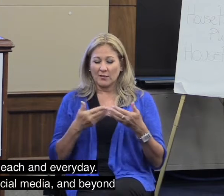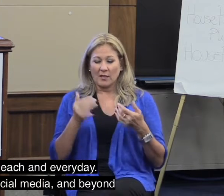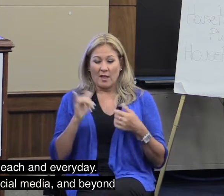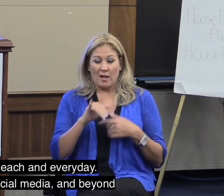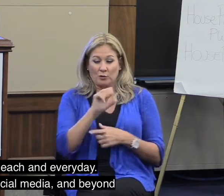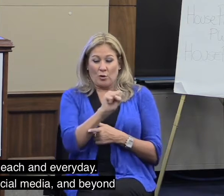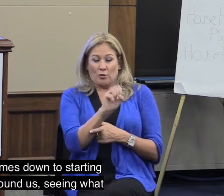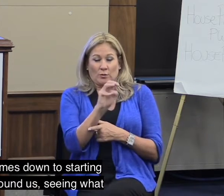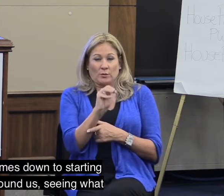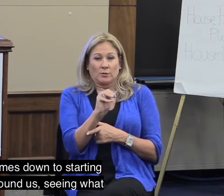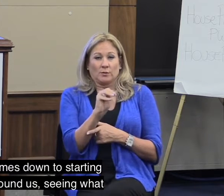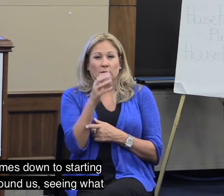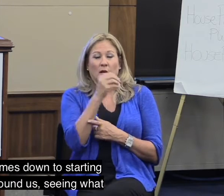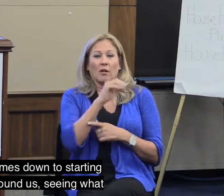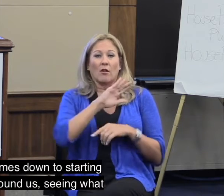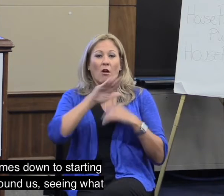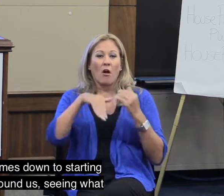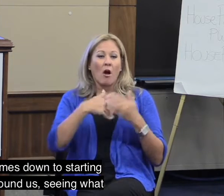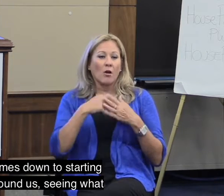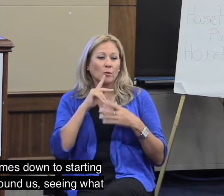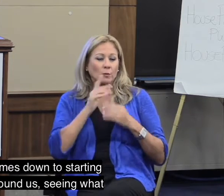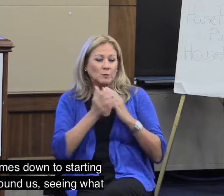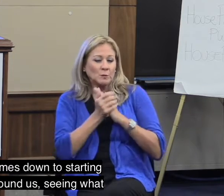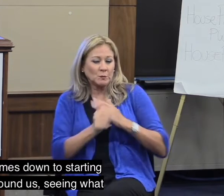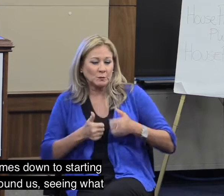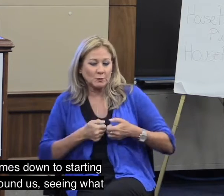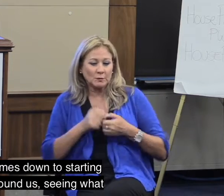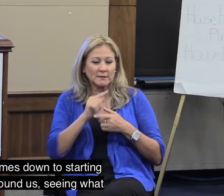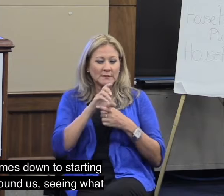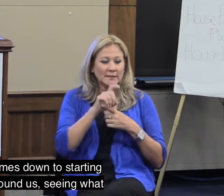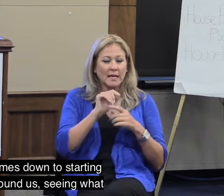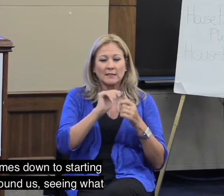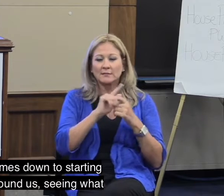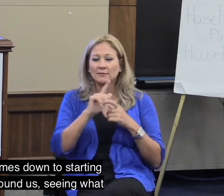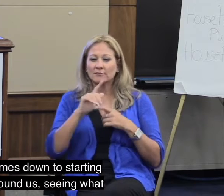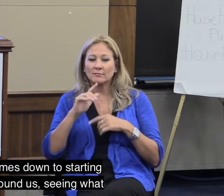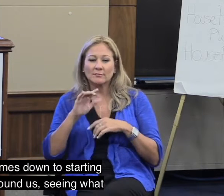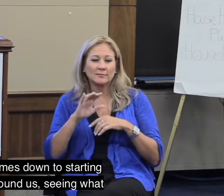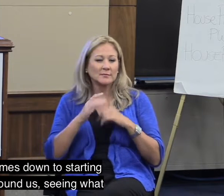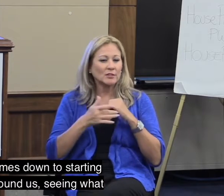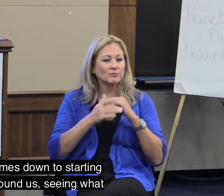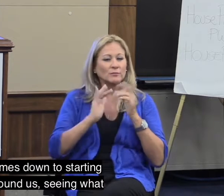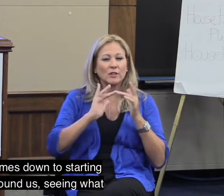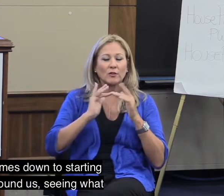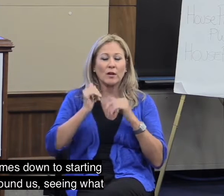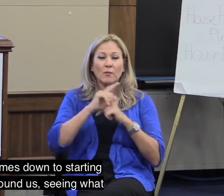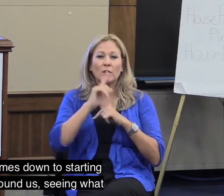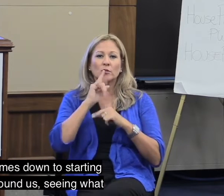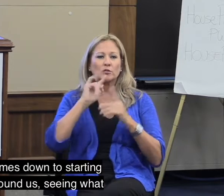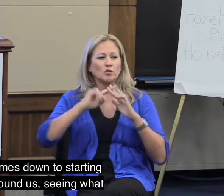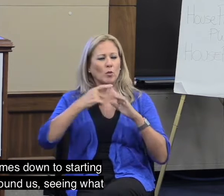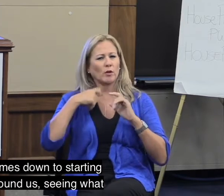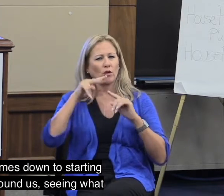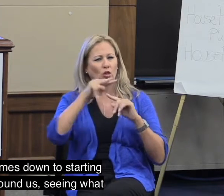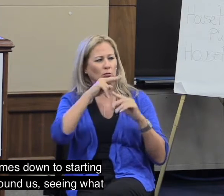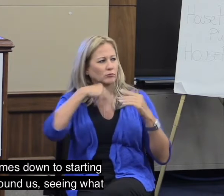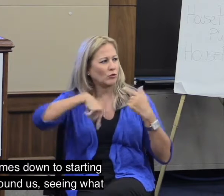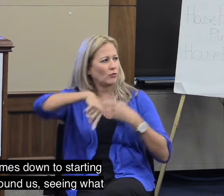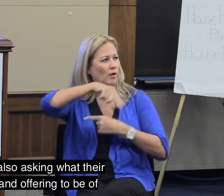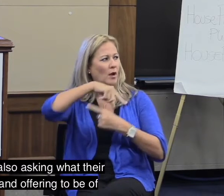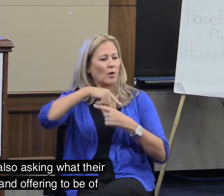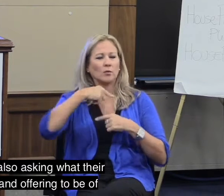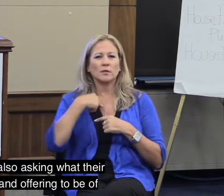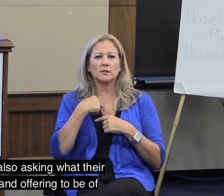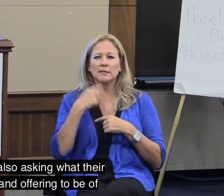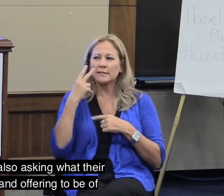social media and beyond all the tech savvy, it comes down to starting by looking to others around us, seeing